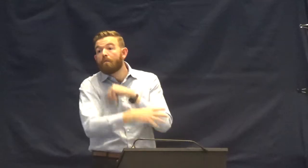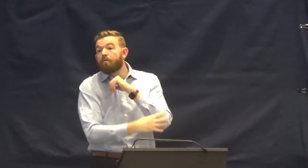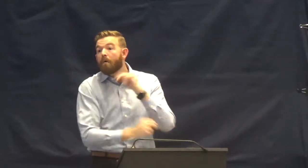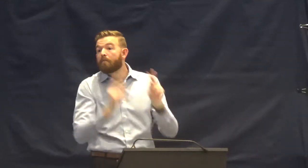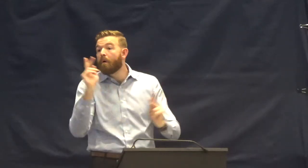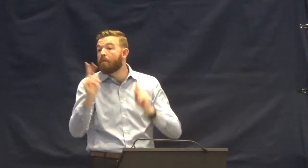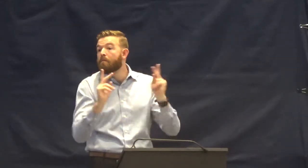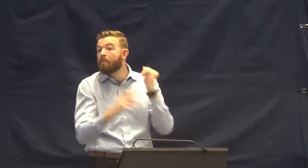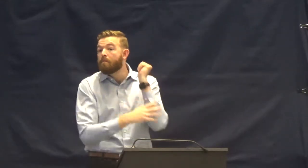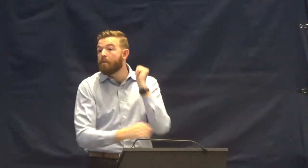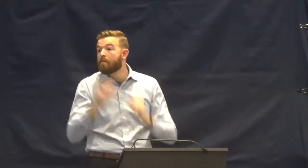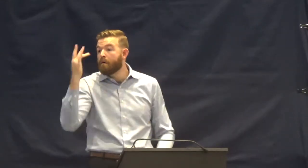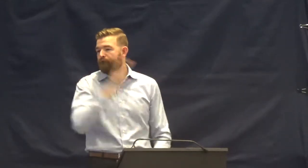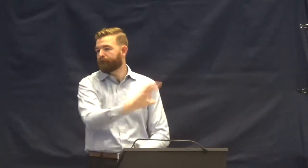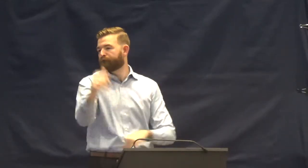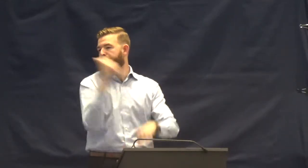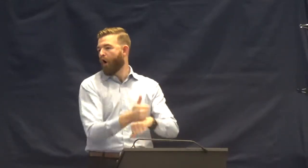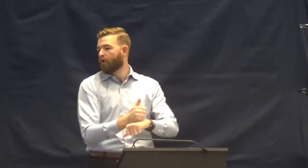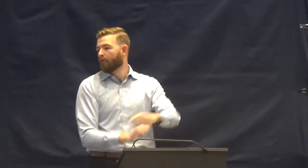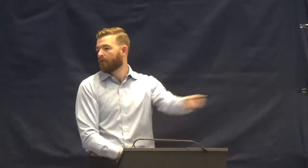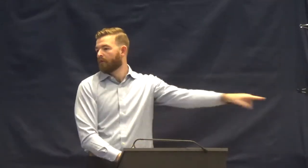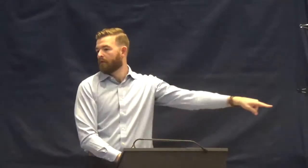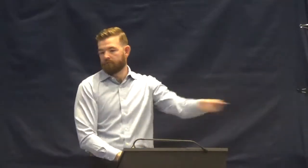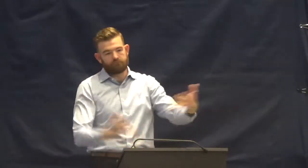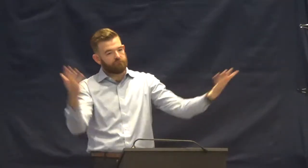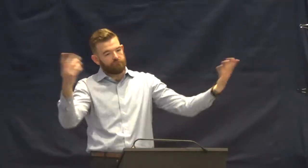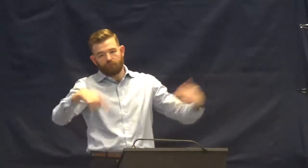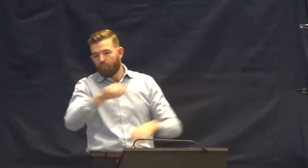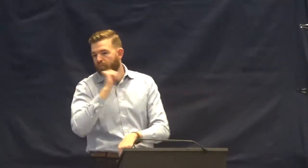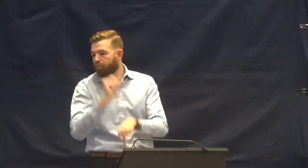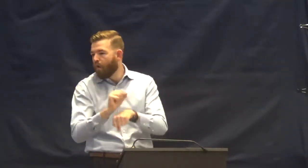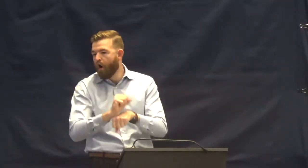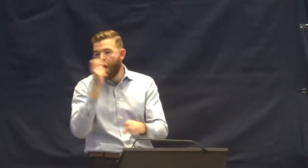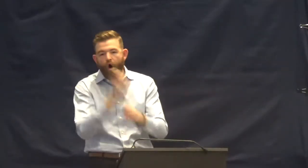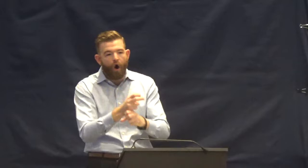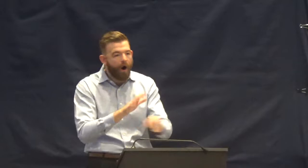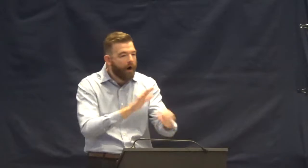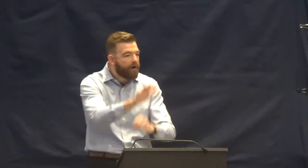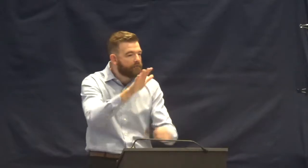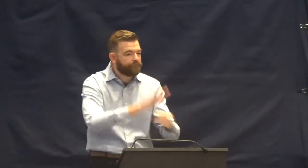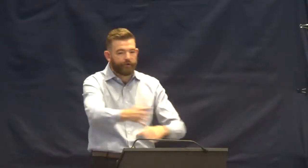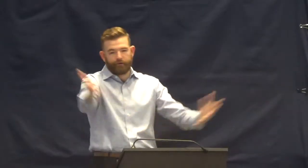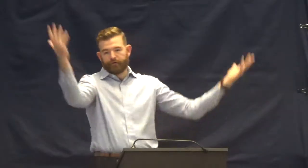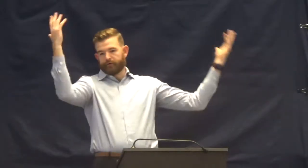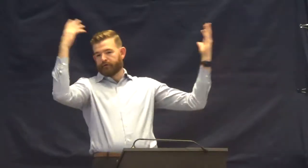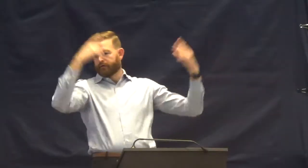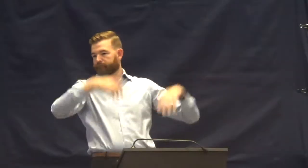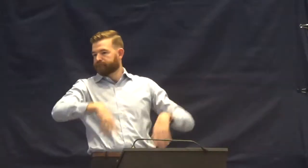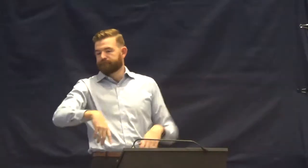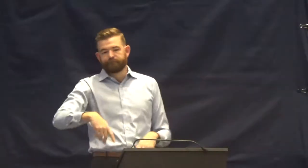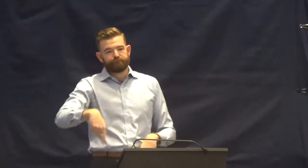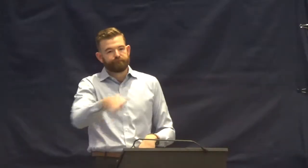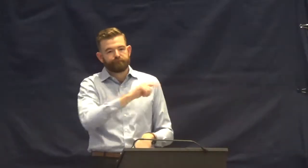the powerful. Because their story was that these folks are poor because it's their own fault. They don't work hard enough.